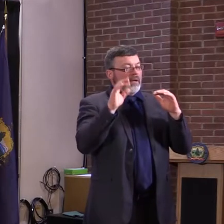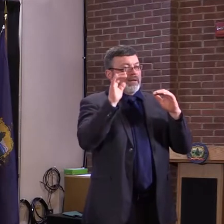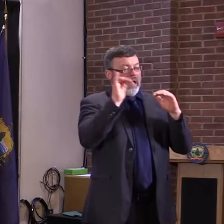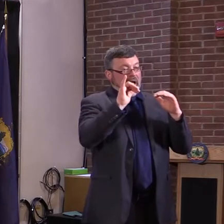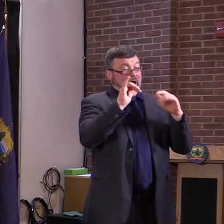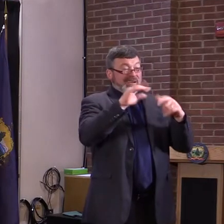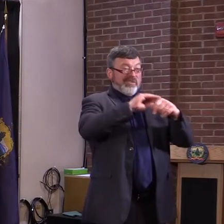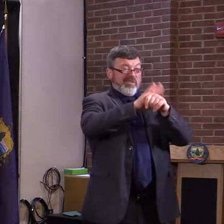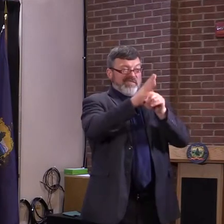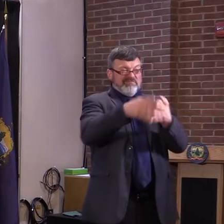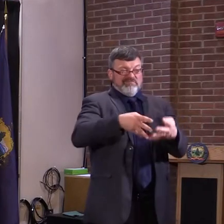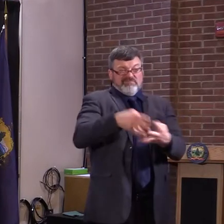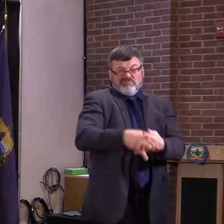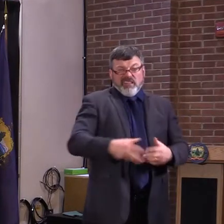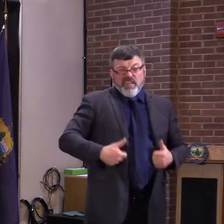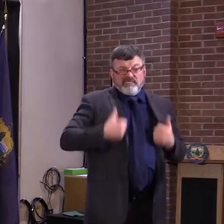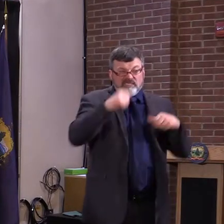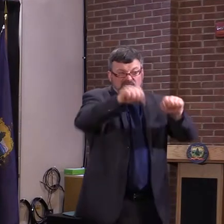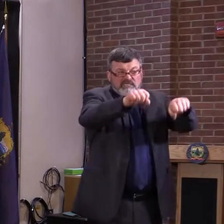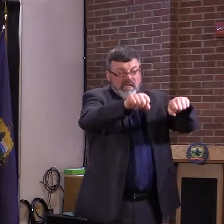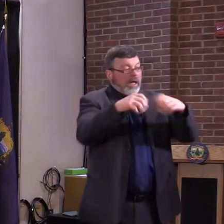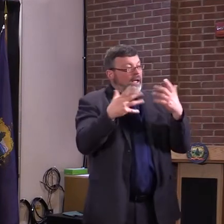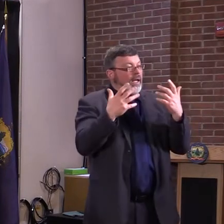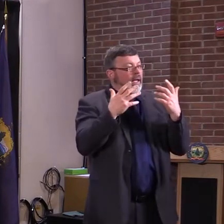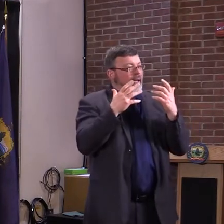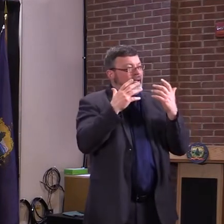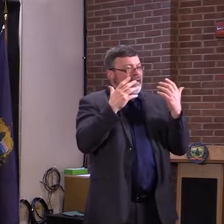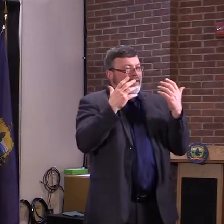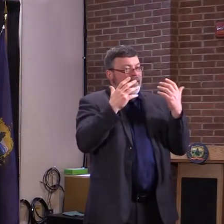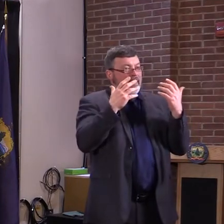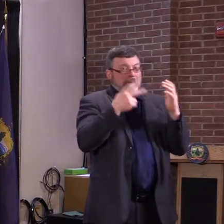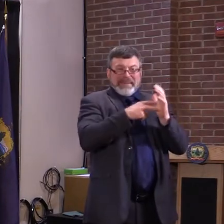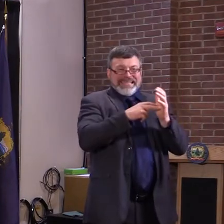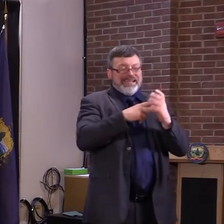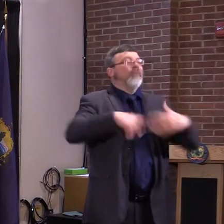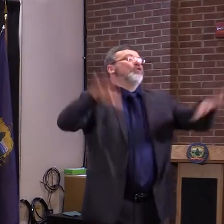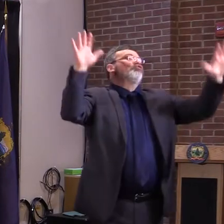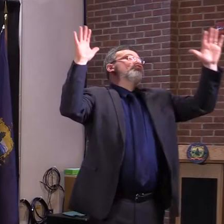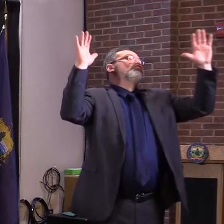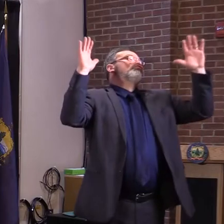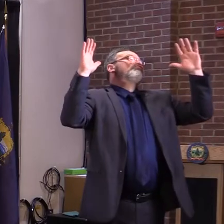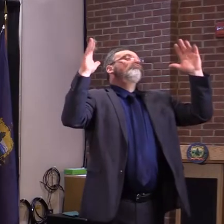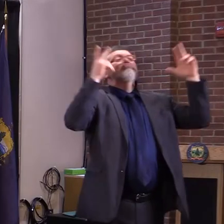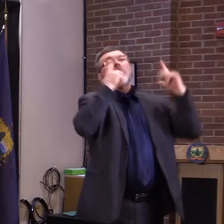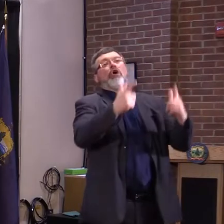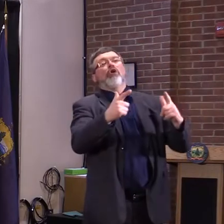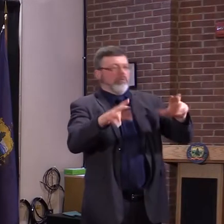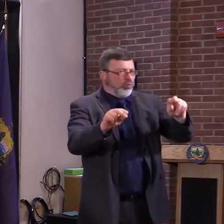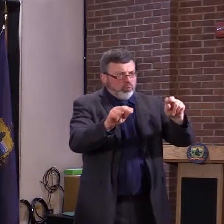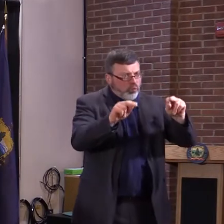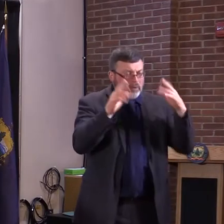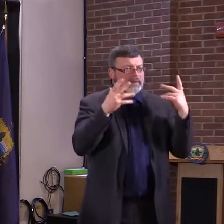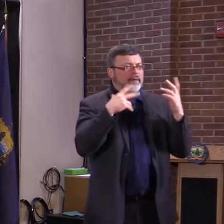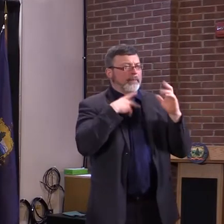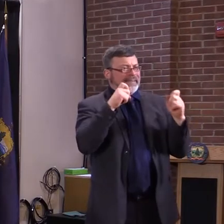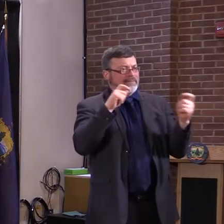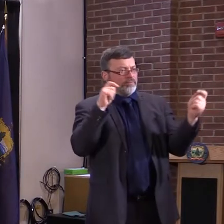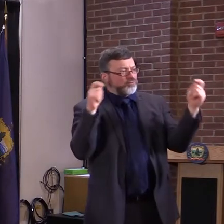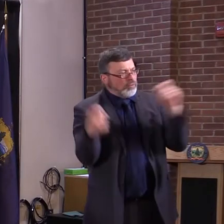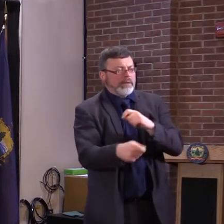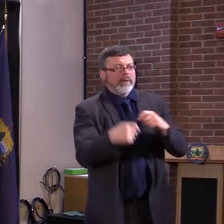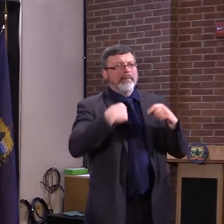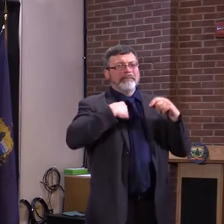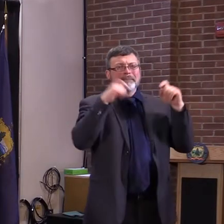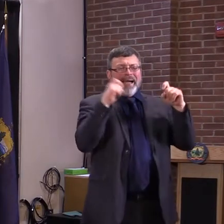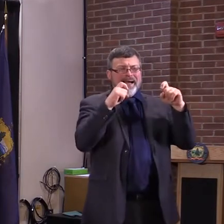live their lives, and all of a sudden these problems melt away in a very discrete point in time that's soon, because